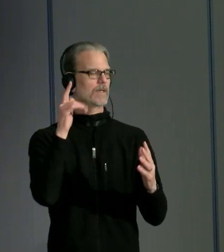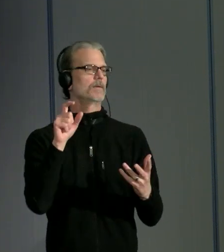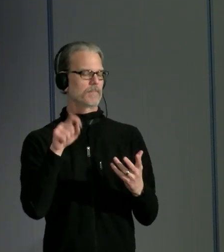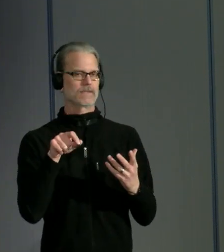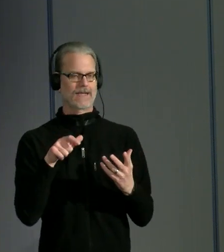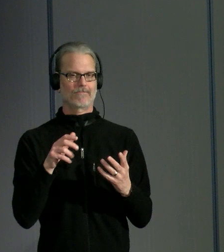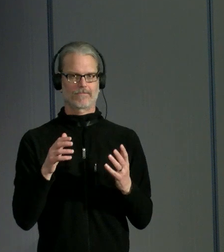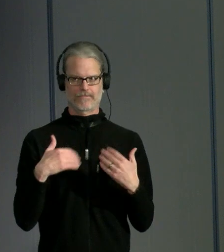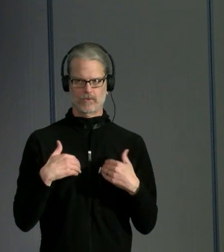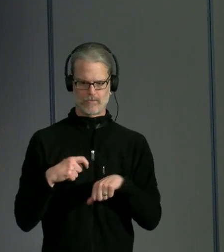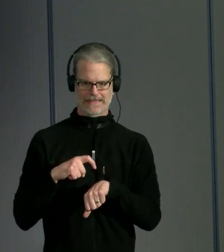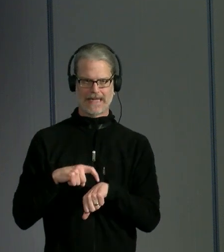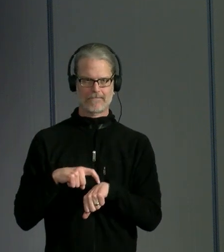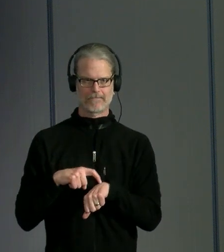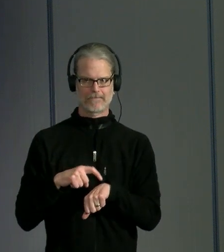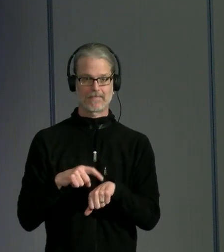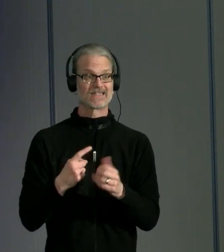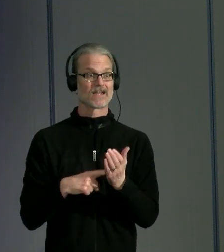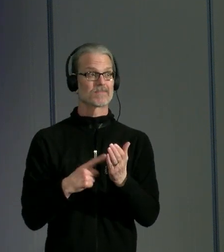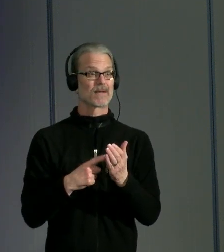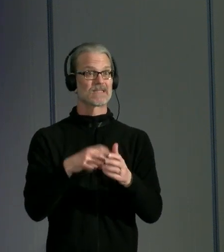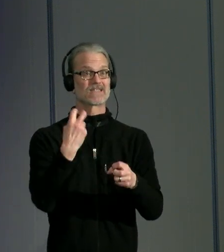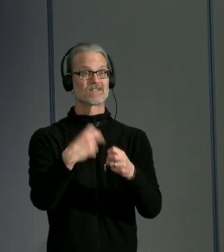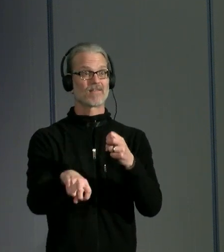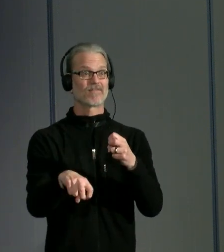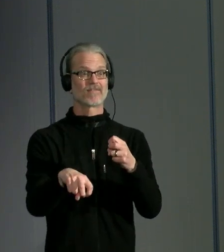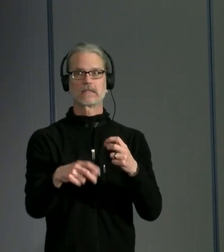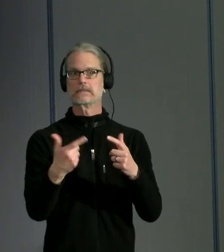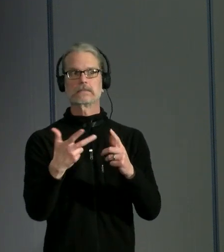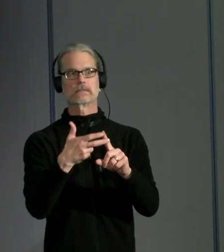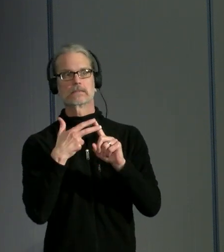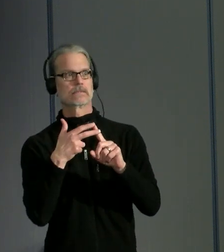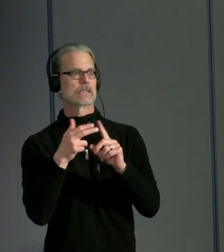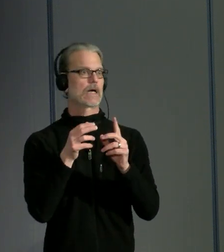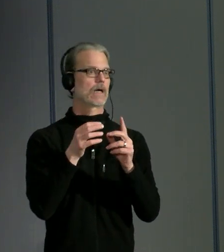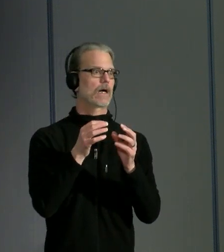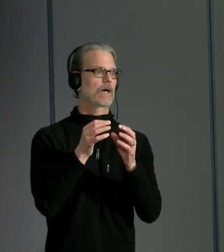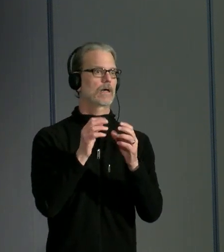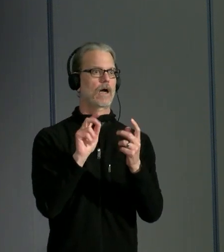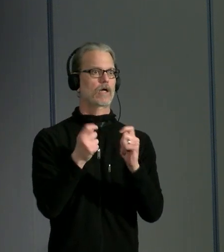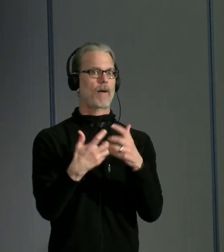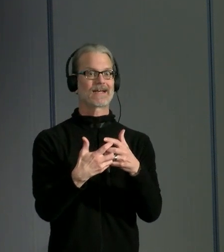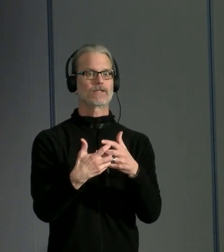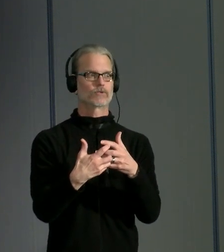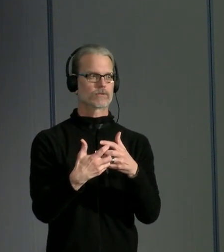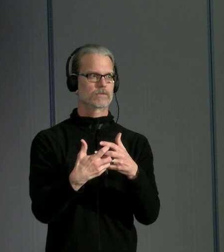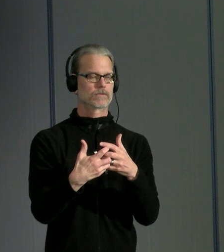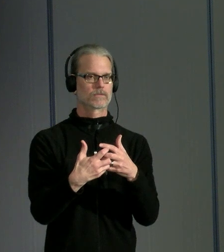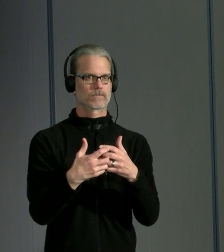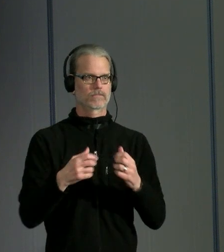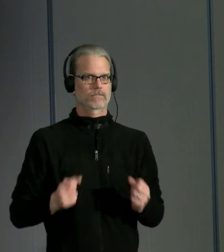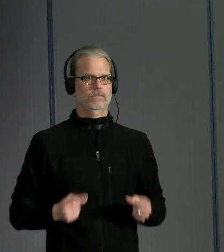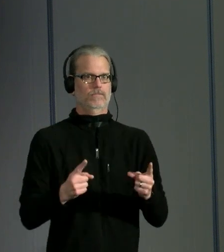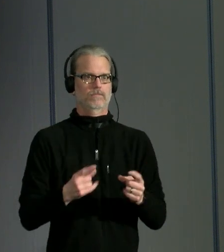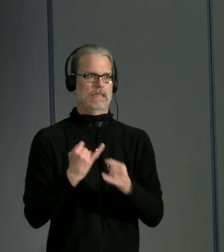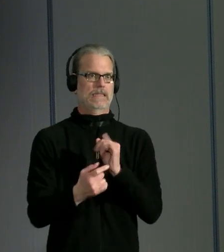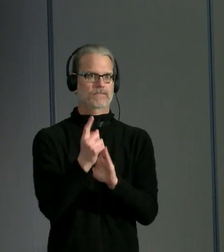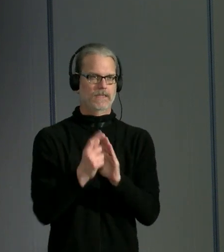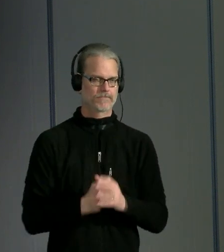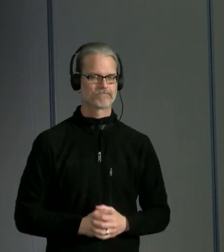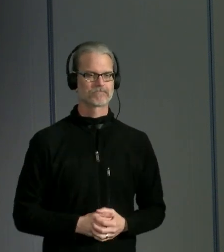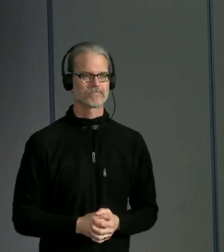and sometimes it's a little harder to get accommodations on the fly. Okay, moving on to personal attendant